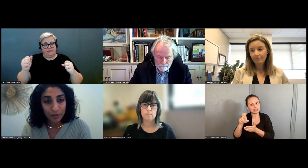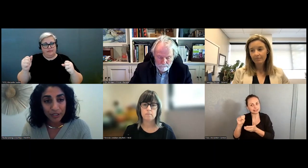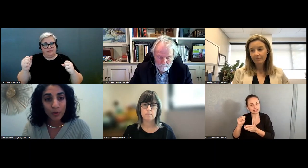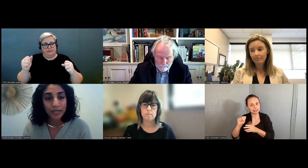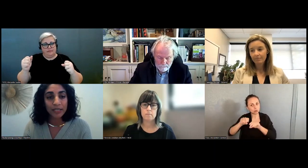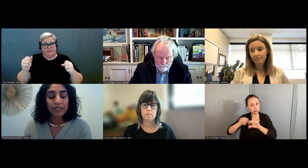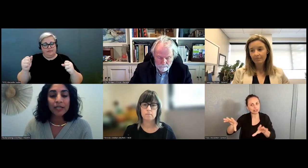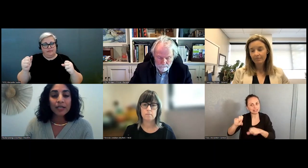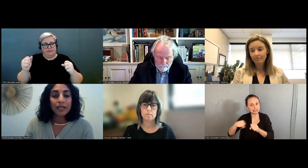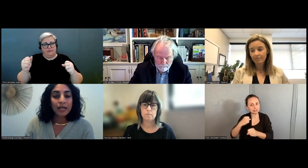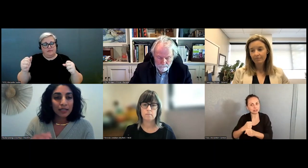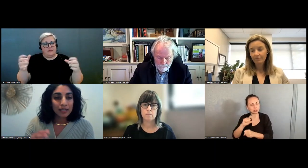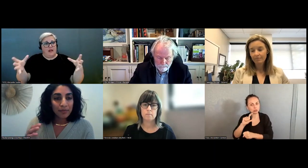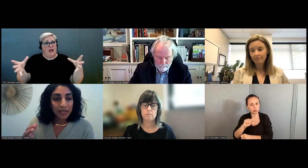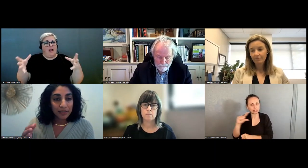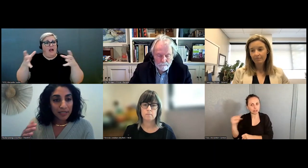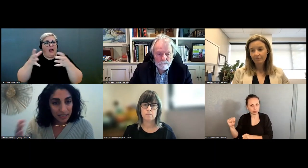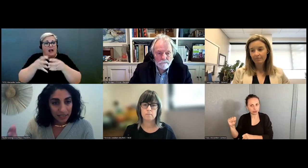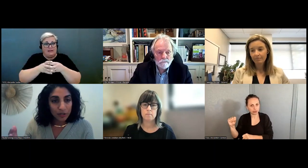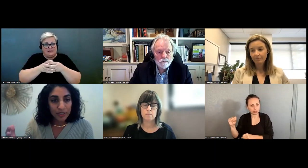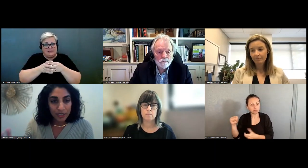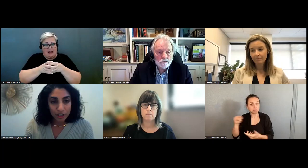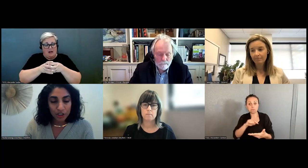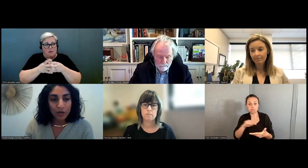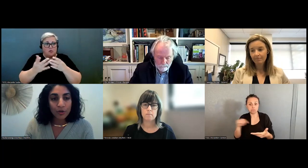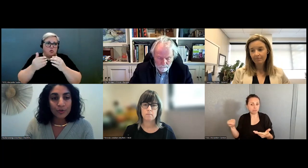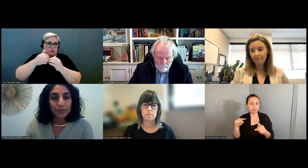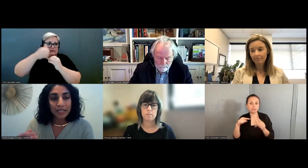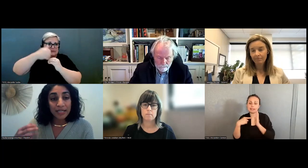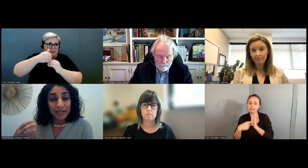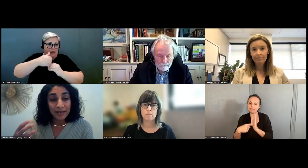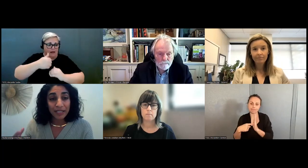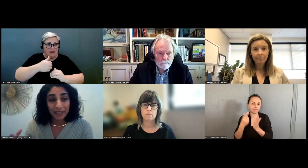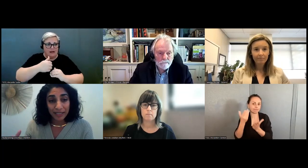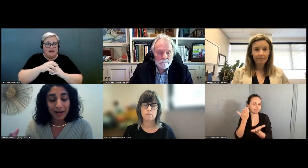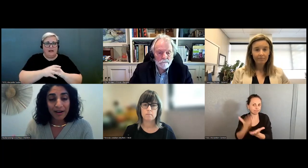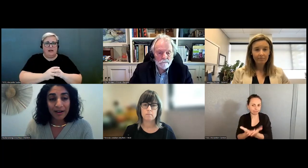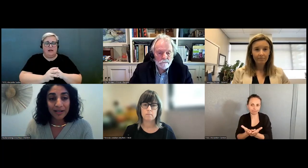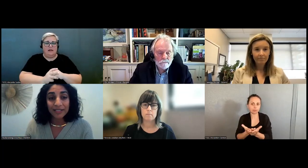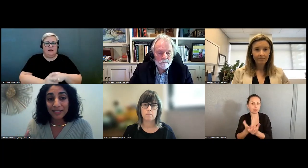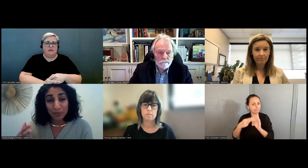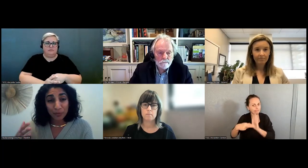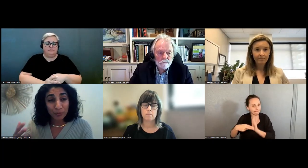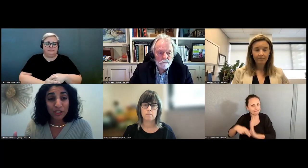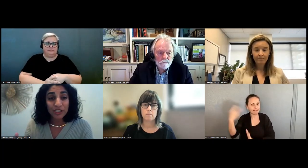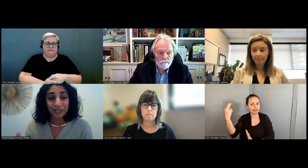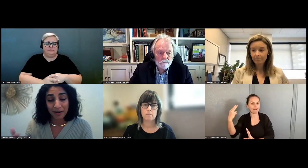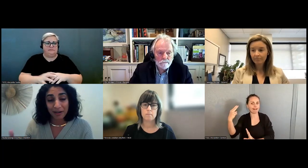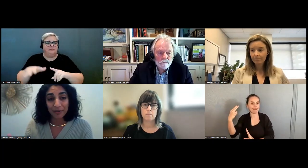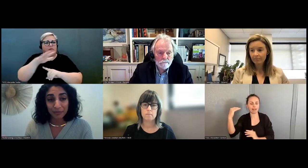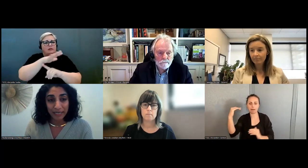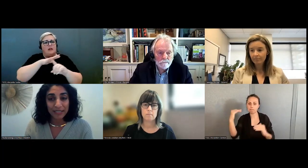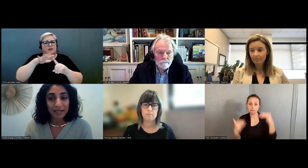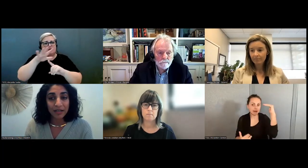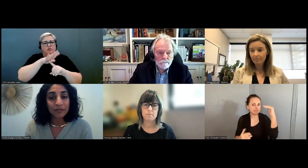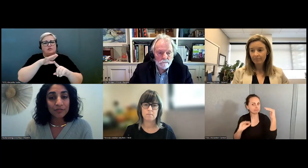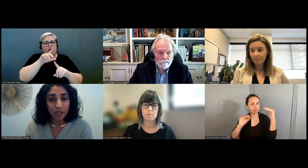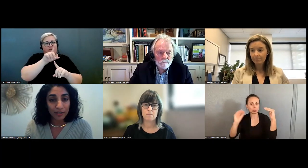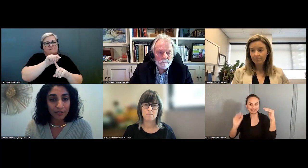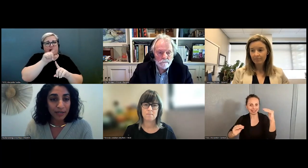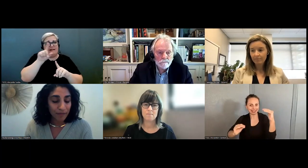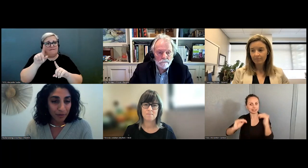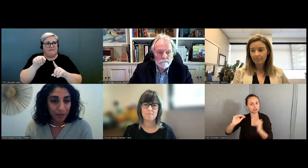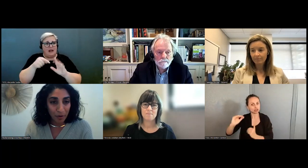also from 2020 that continues to show significantly high, disproportionately high rates